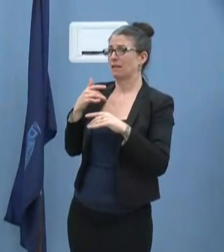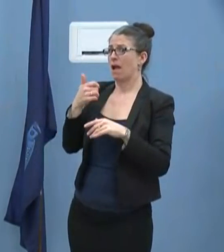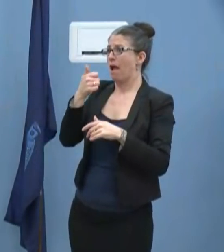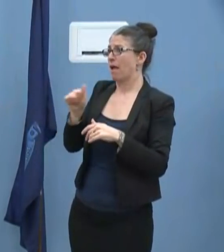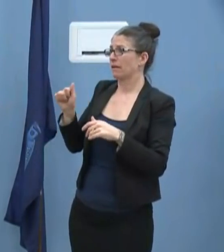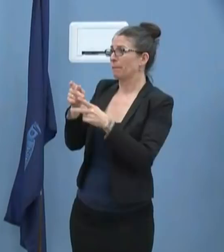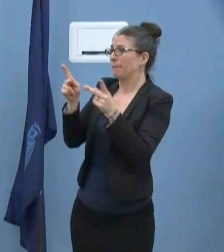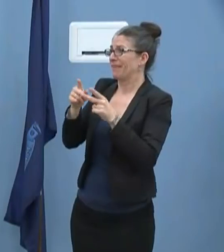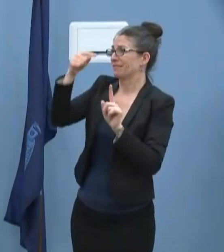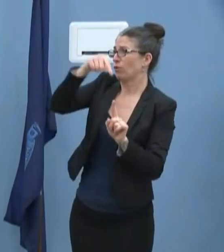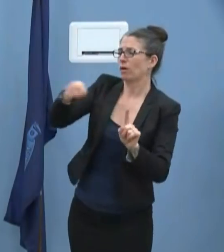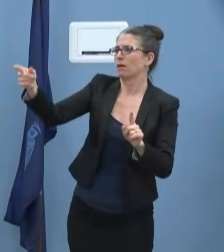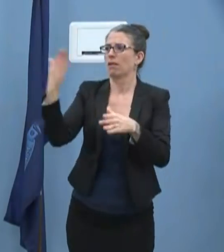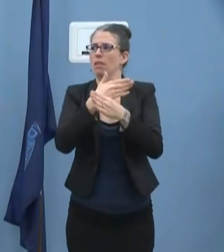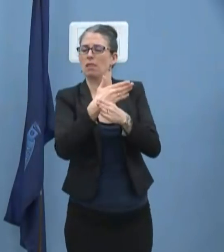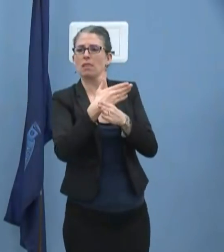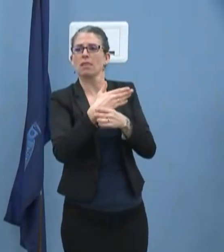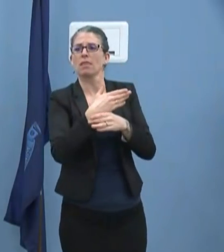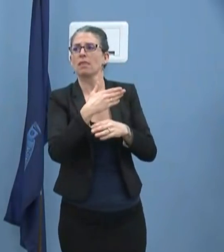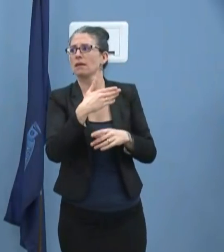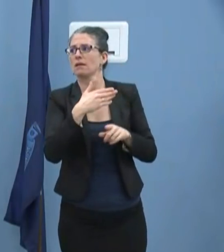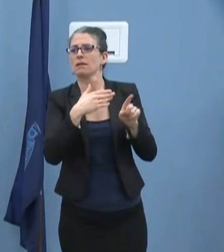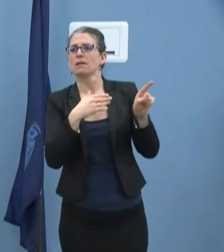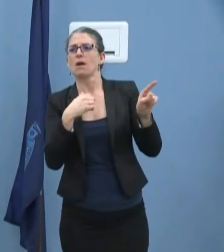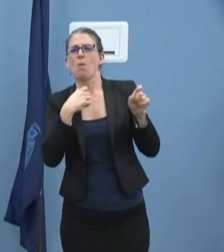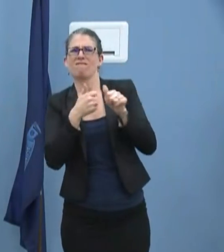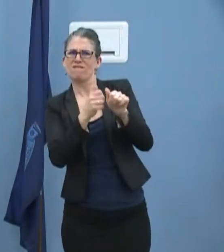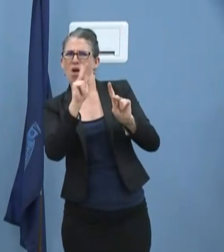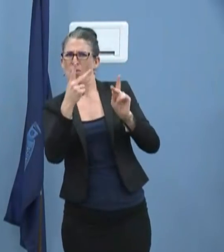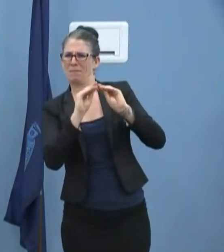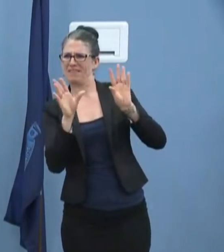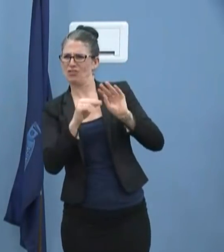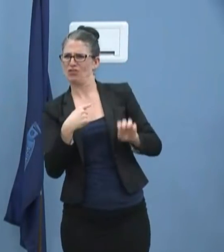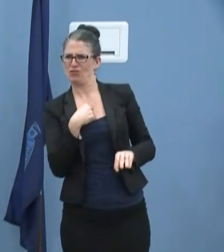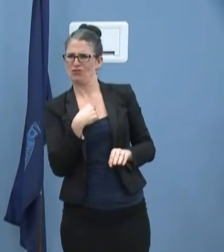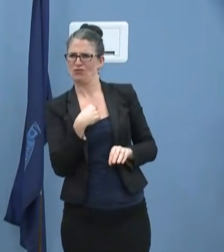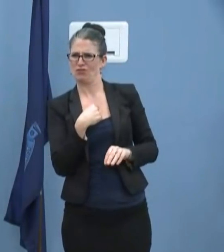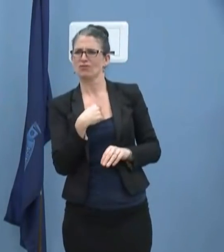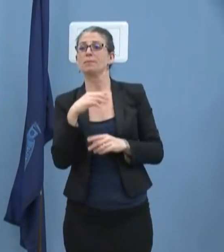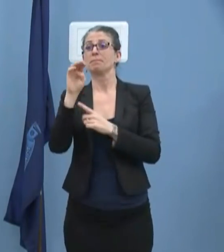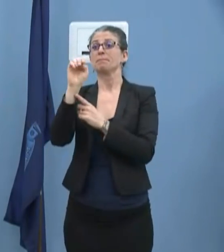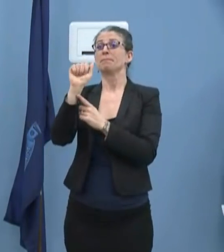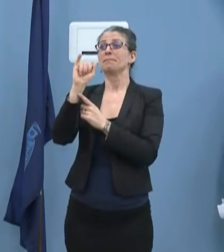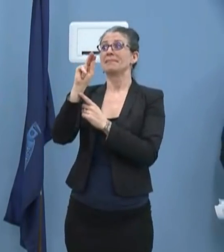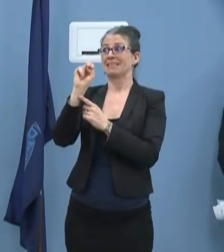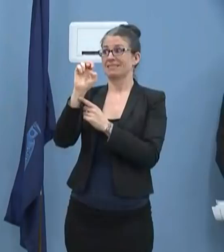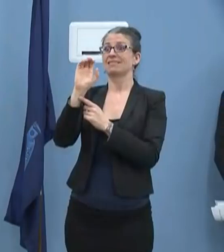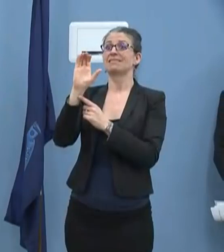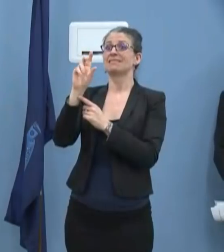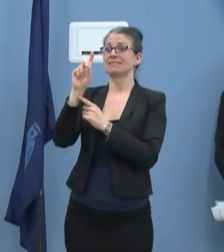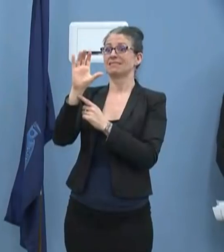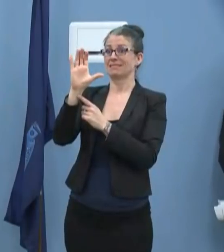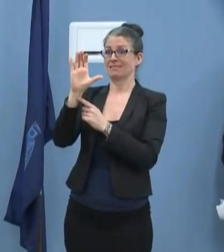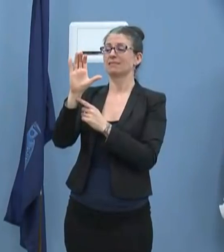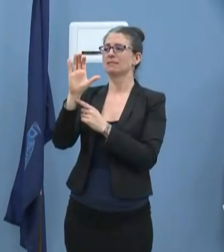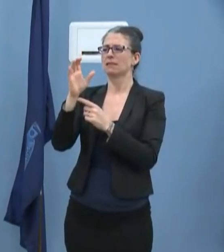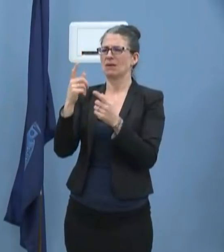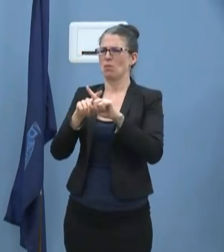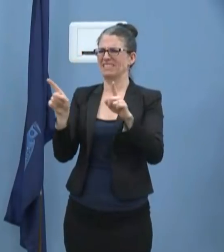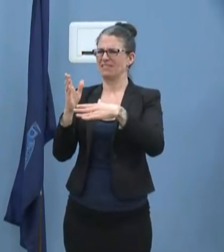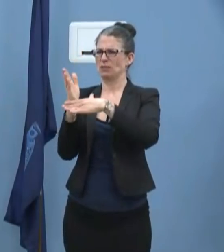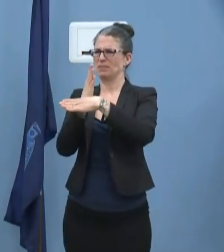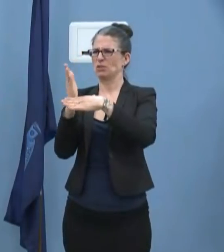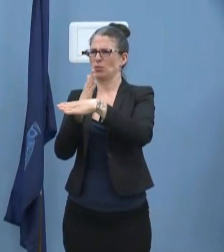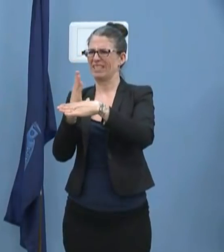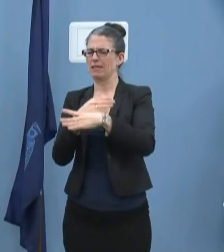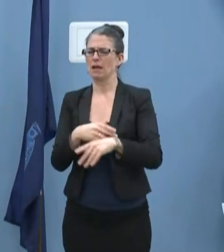that question, so is there, then, CDC difference between a place of work and a gathering place, like a restaurant, with why one place would stay open